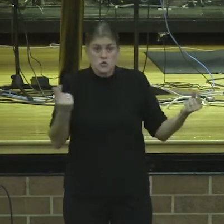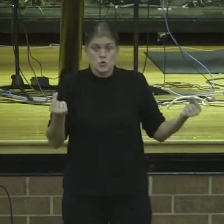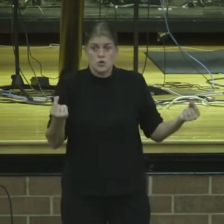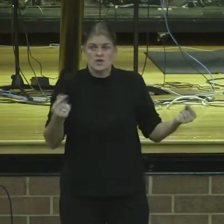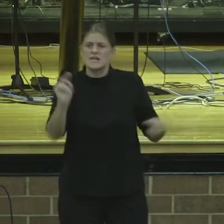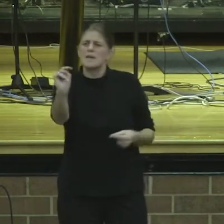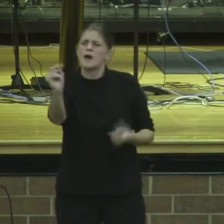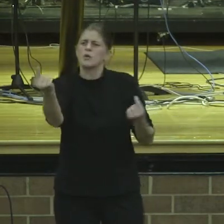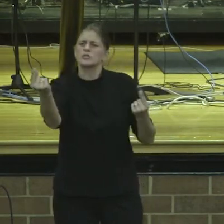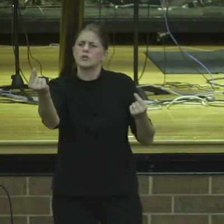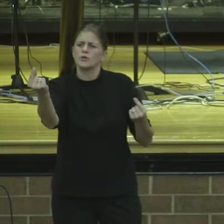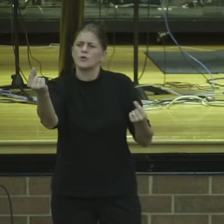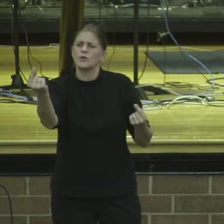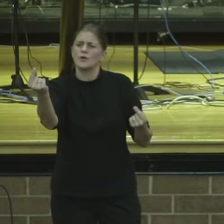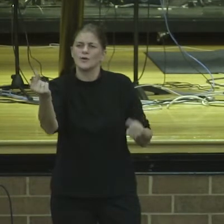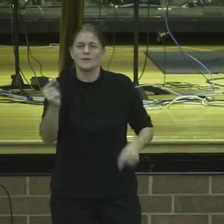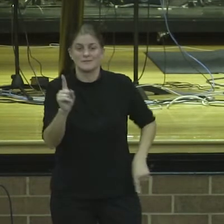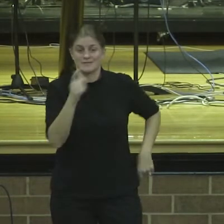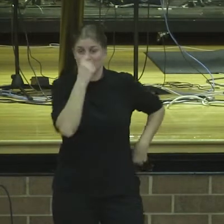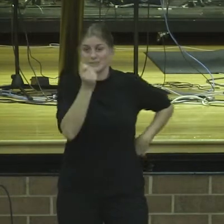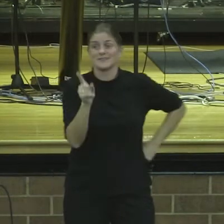What does Nehemiah do?